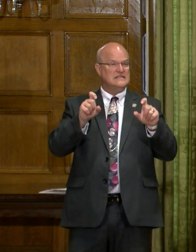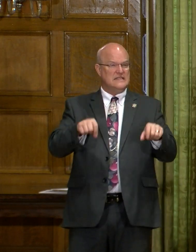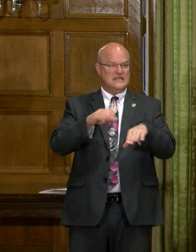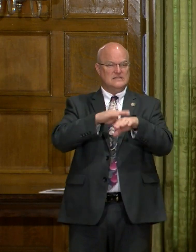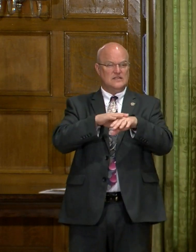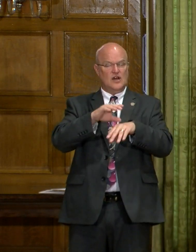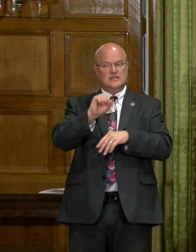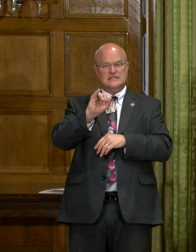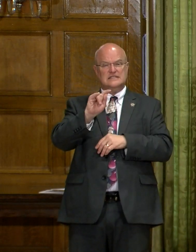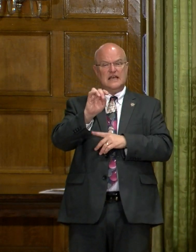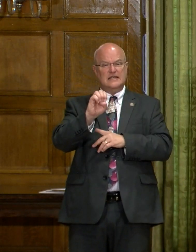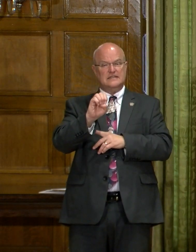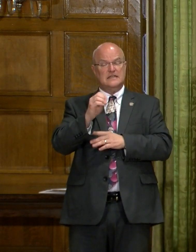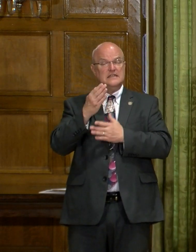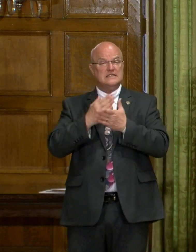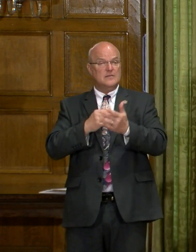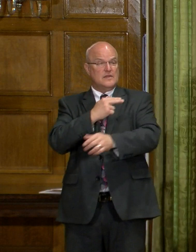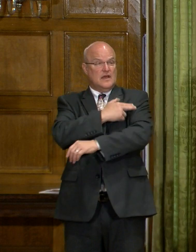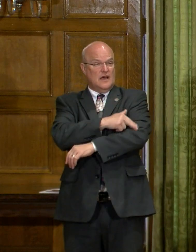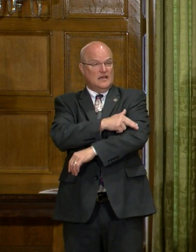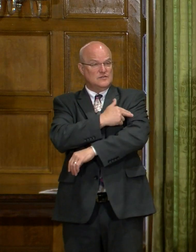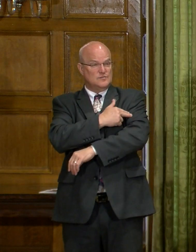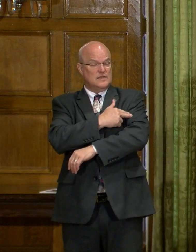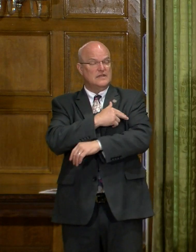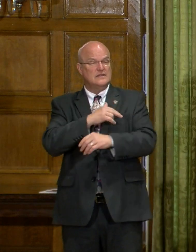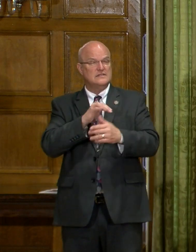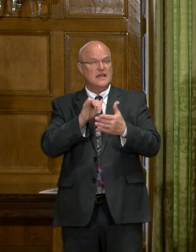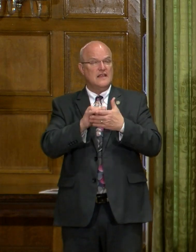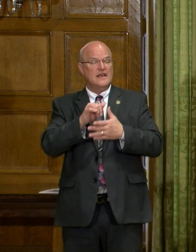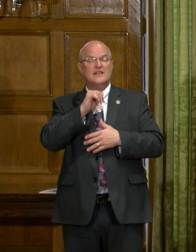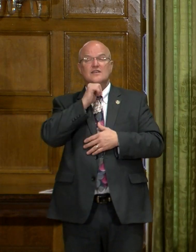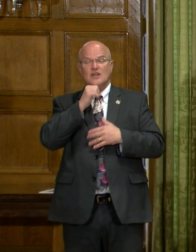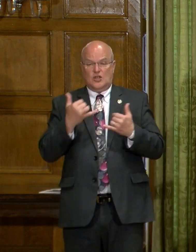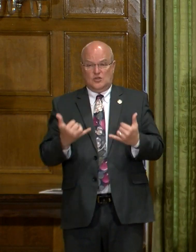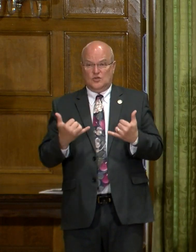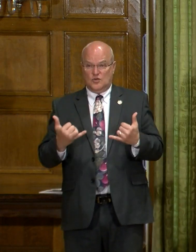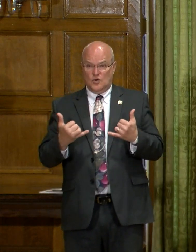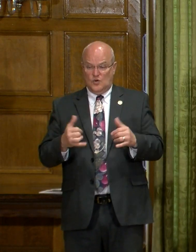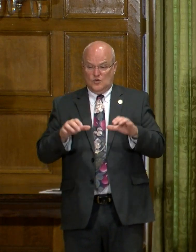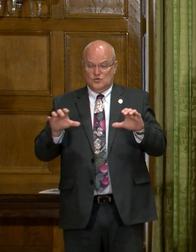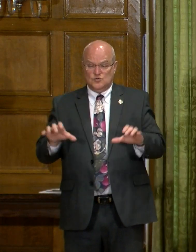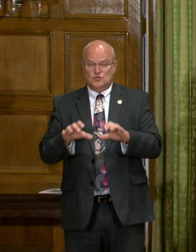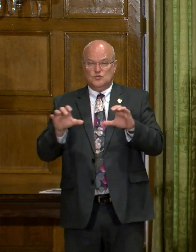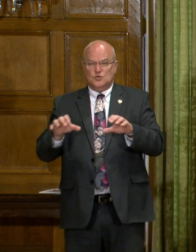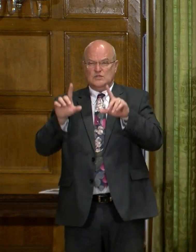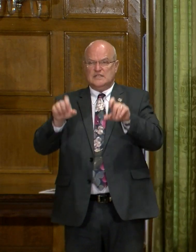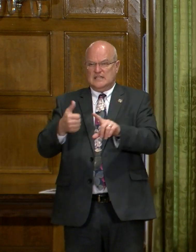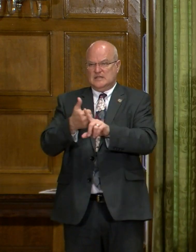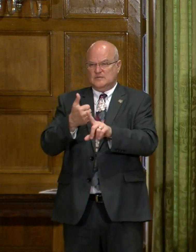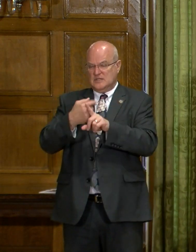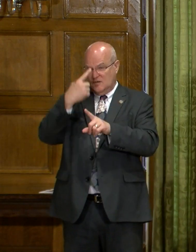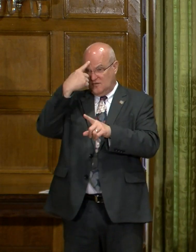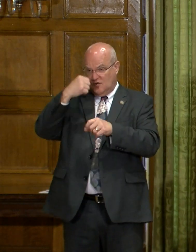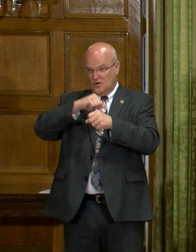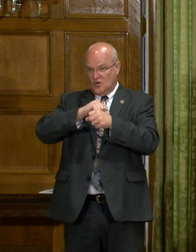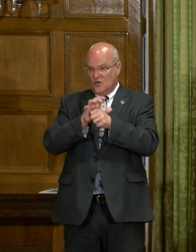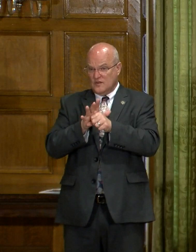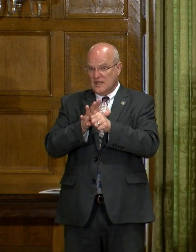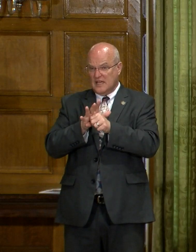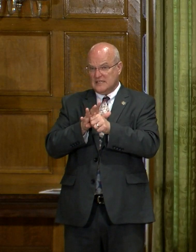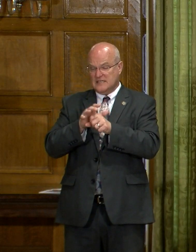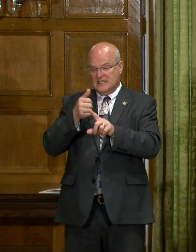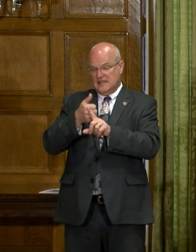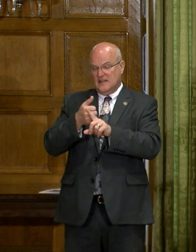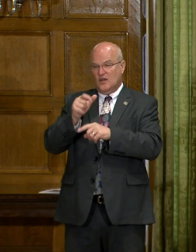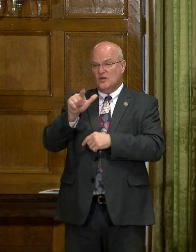on site. Some of the hospitals that are not currently doing testing for COVID-19 in their